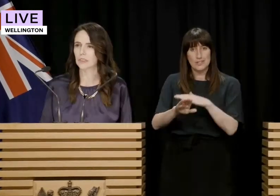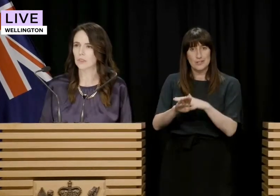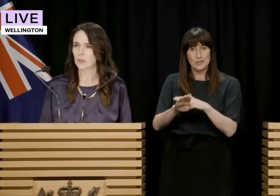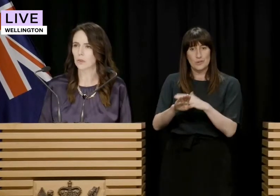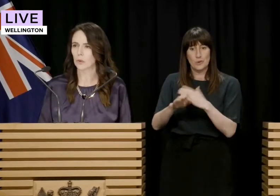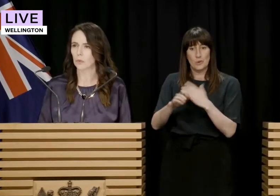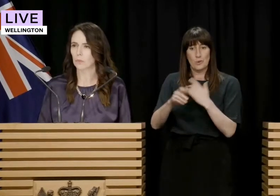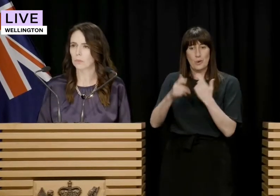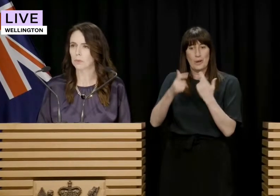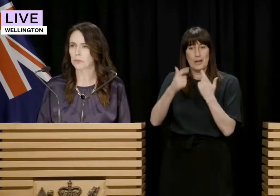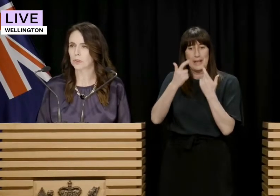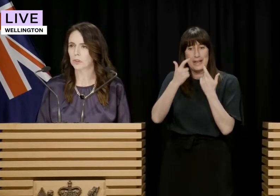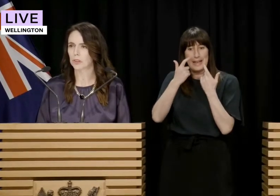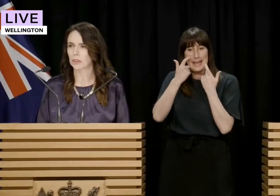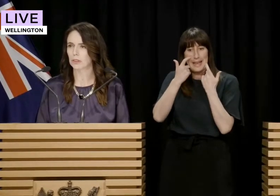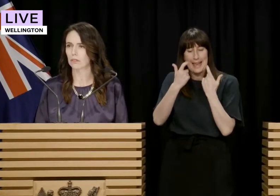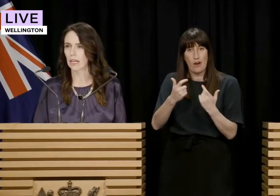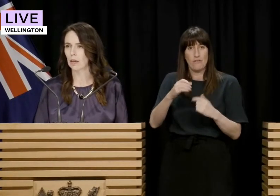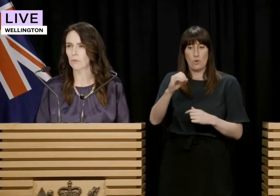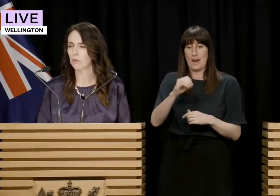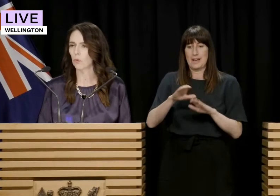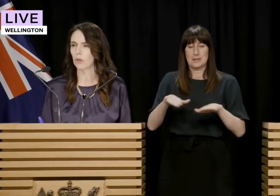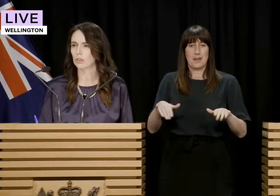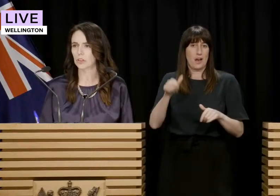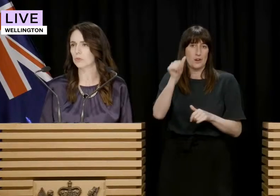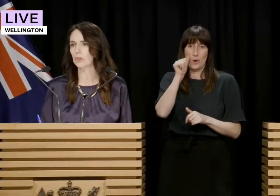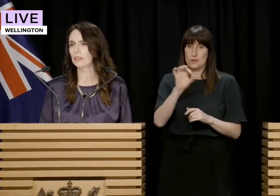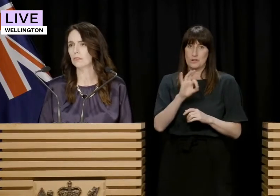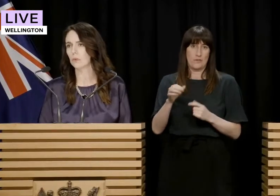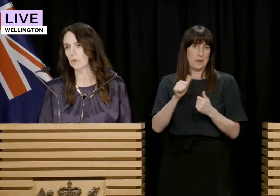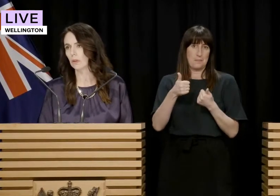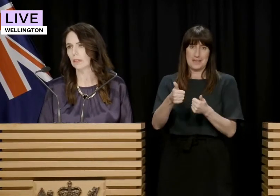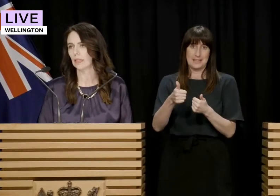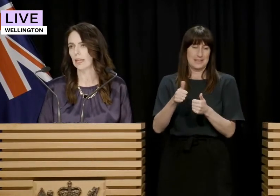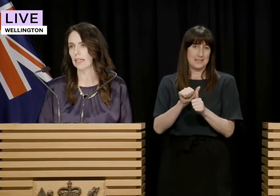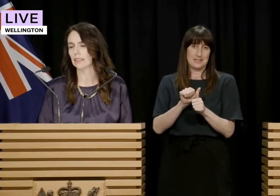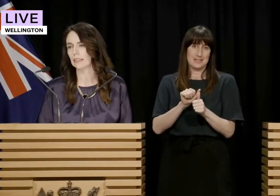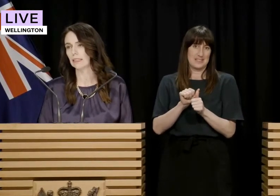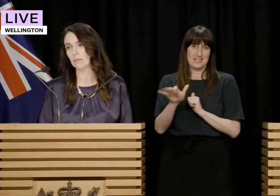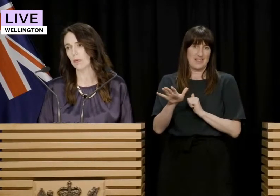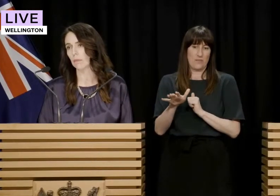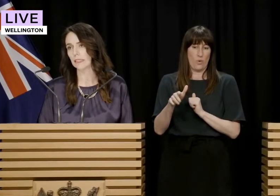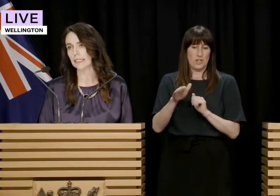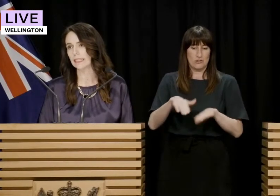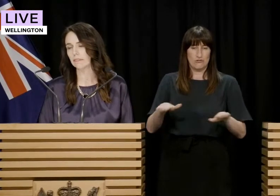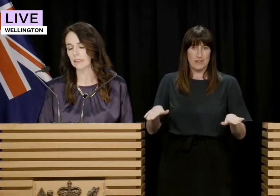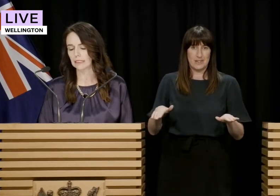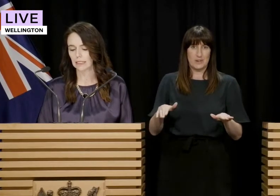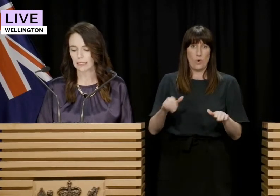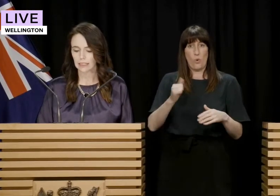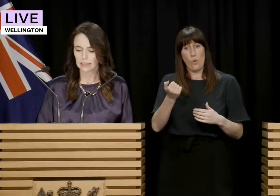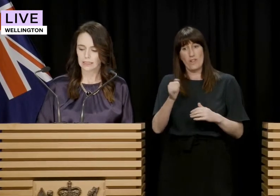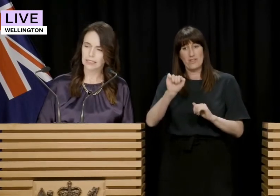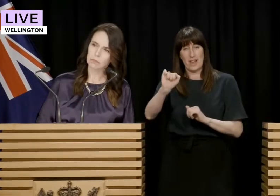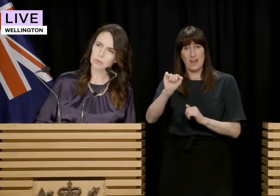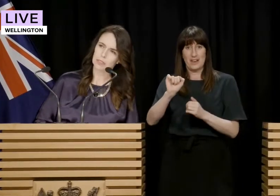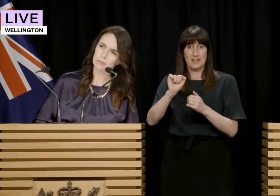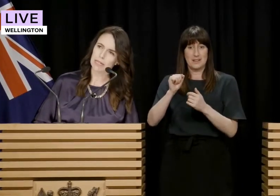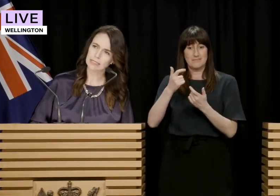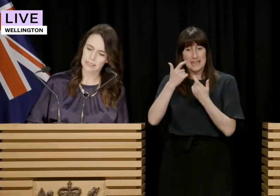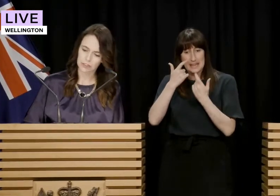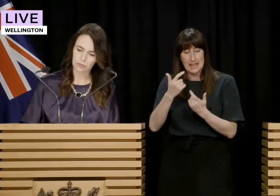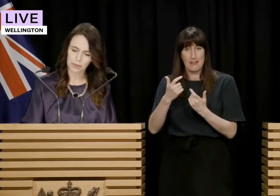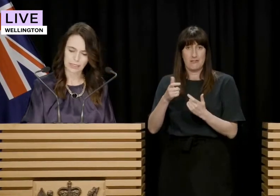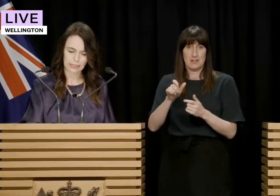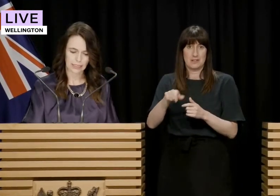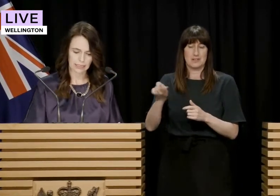entering care, because it is not the best option for children or indeed their primary caregivers. The second point I'd